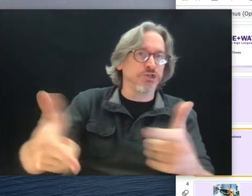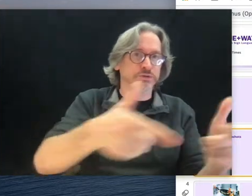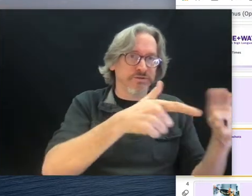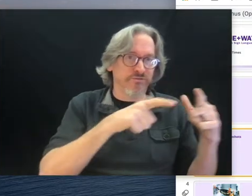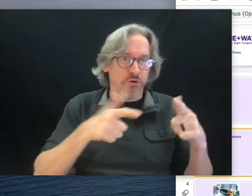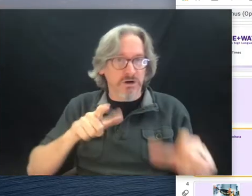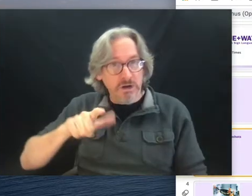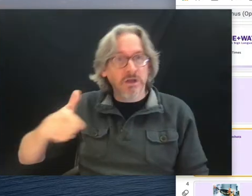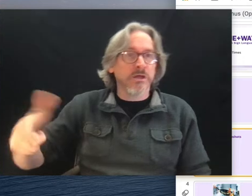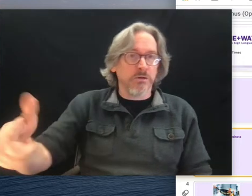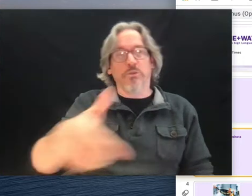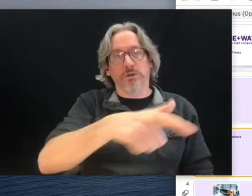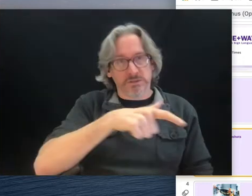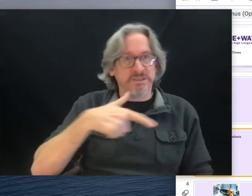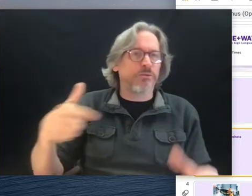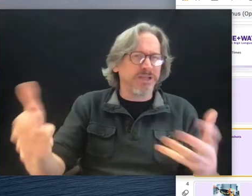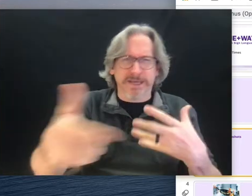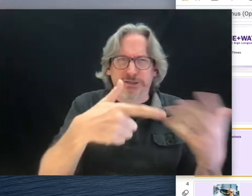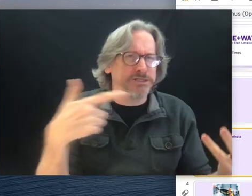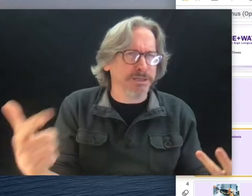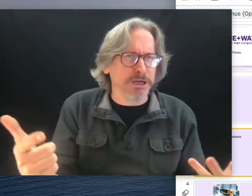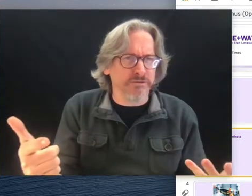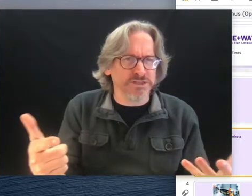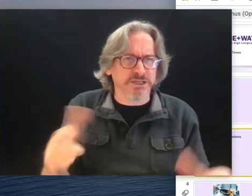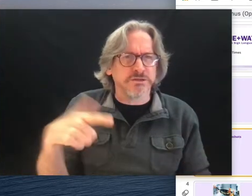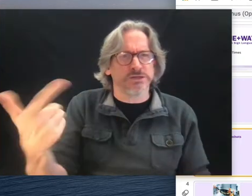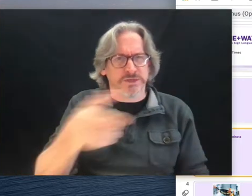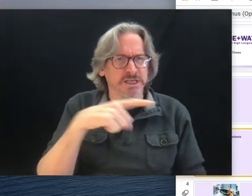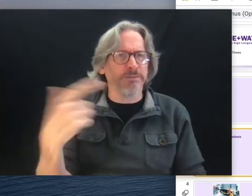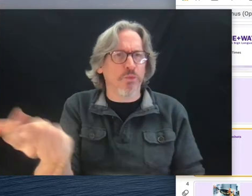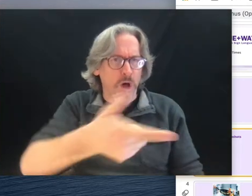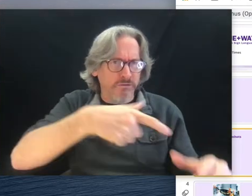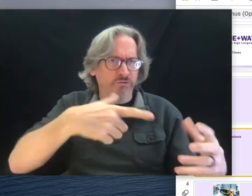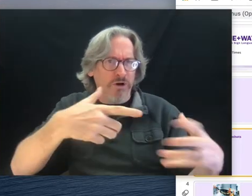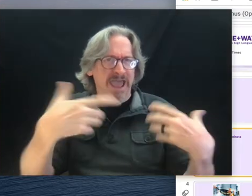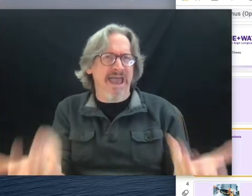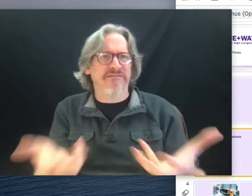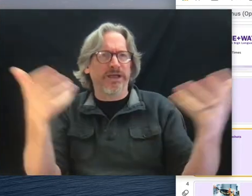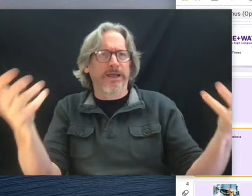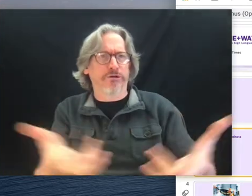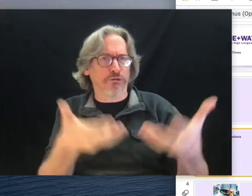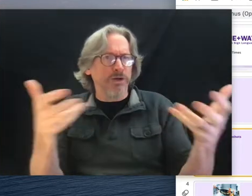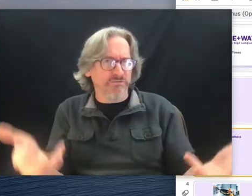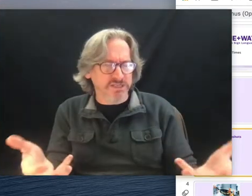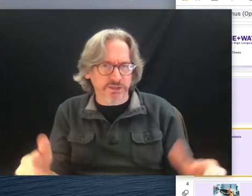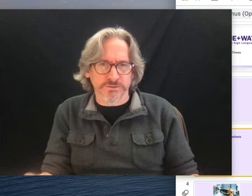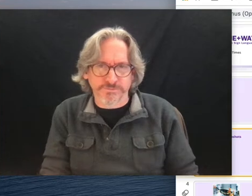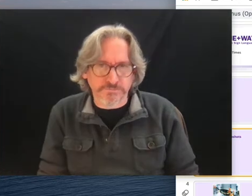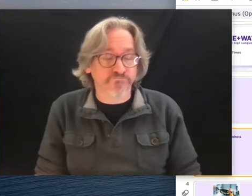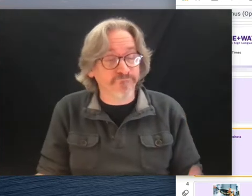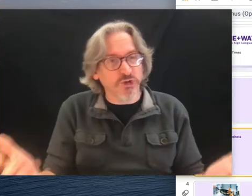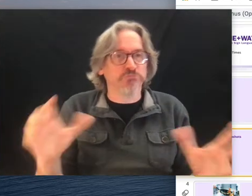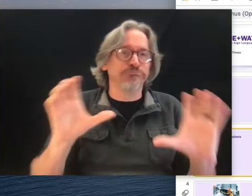oftentimes used for, we take turns in the conversation. So this can be one for having a group